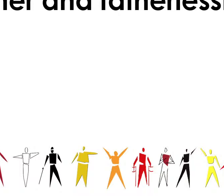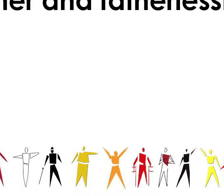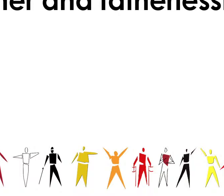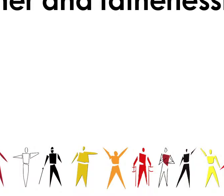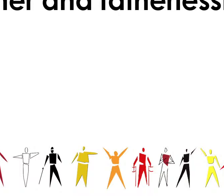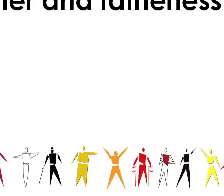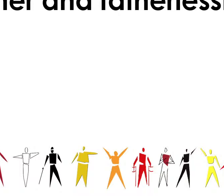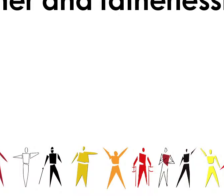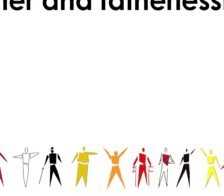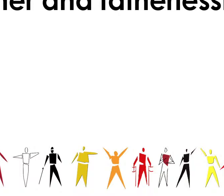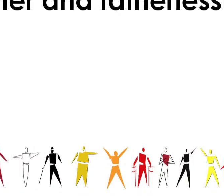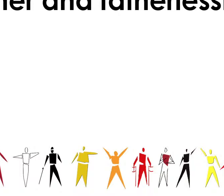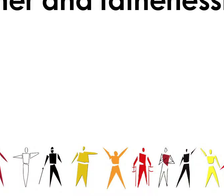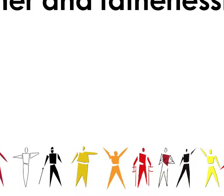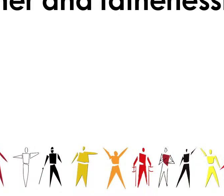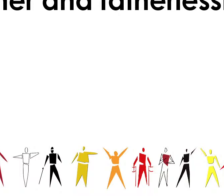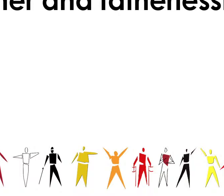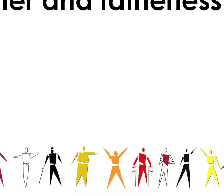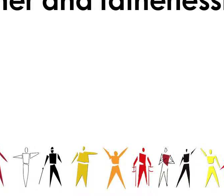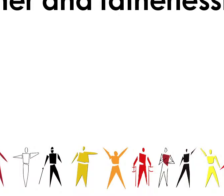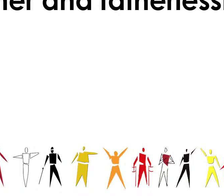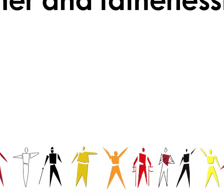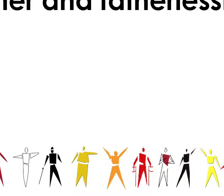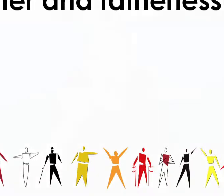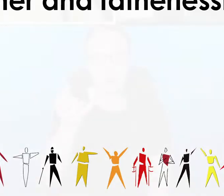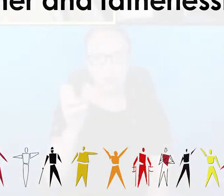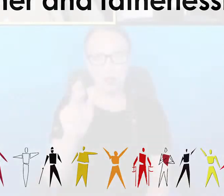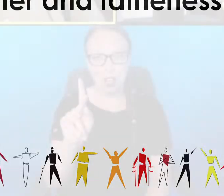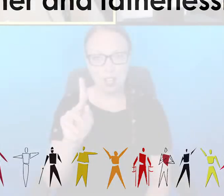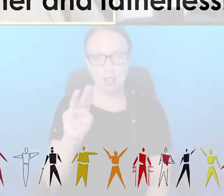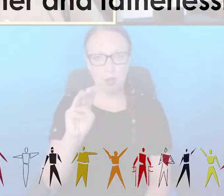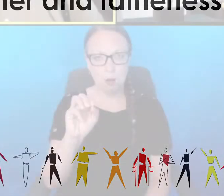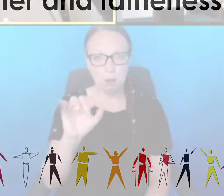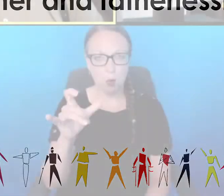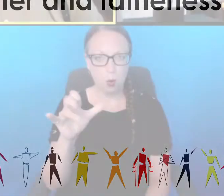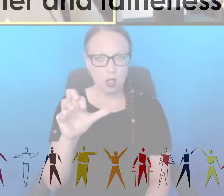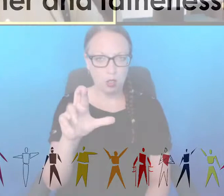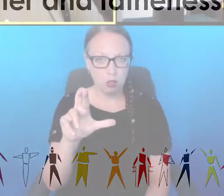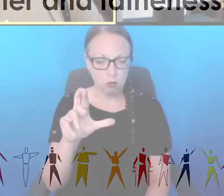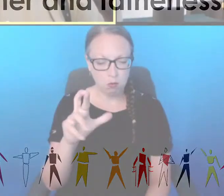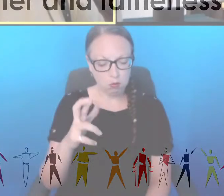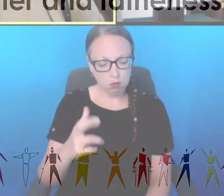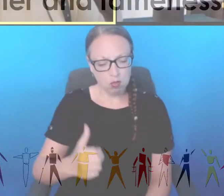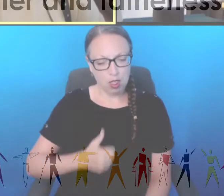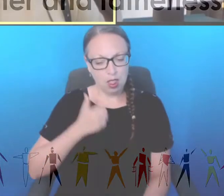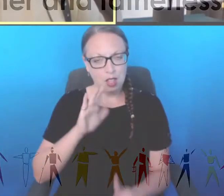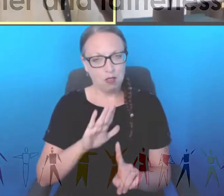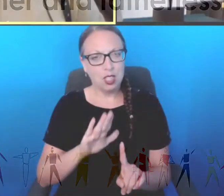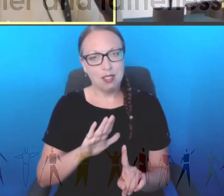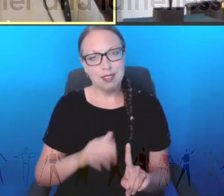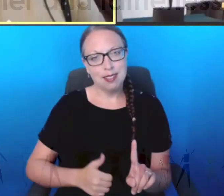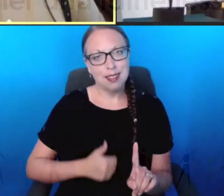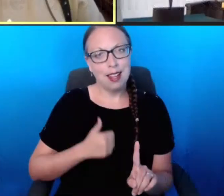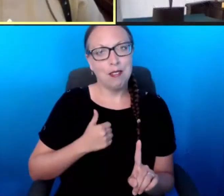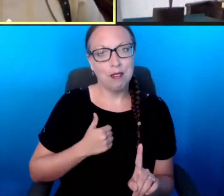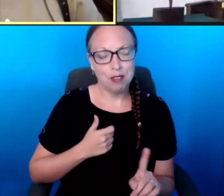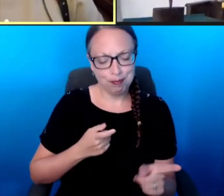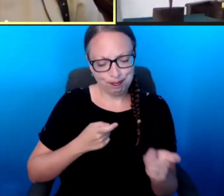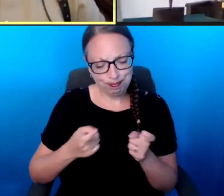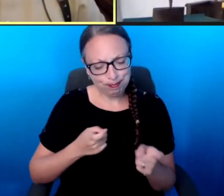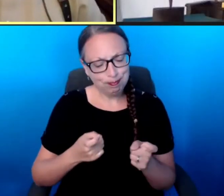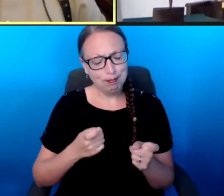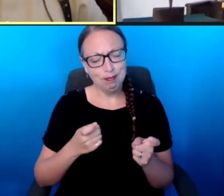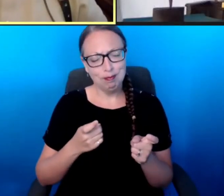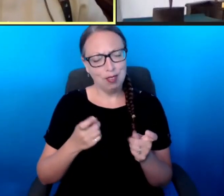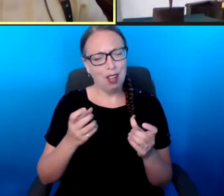My father, and Jeff Moyer, fatherlessness. lived a life of managing tremendous adversity. In addition to the cancer that